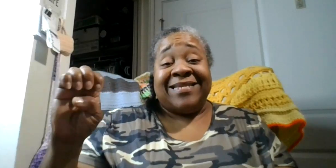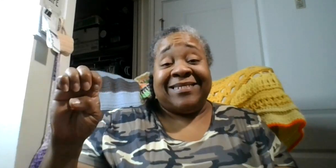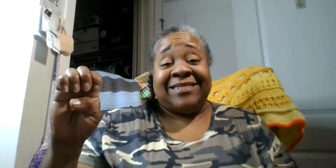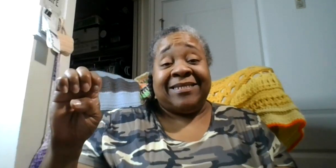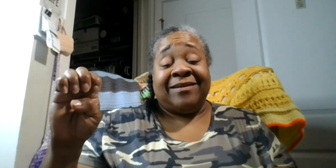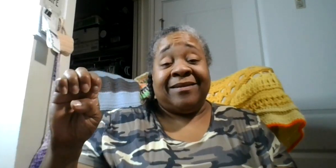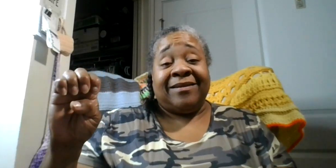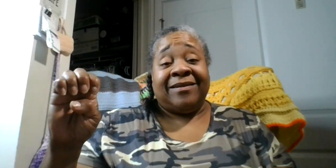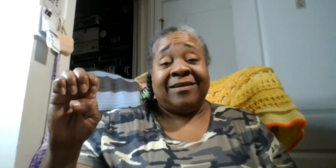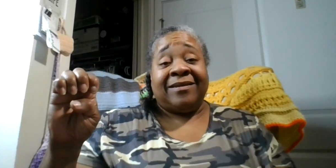lace,